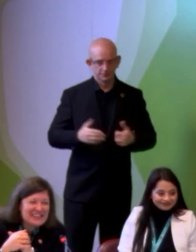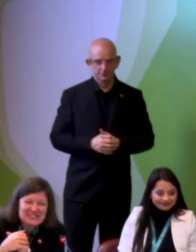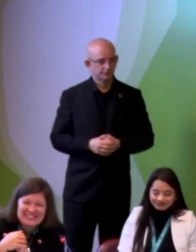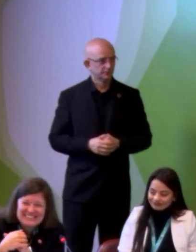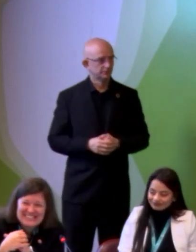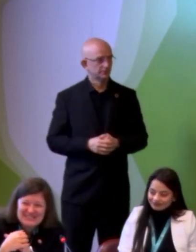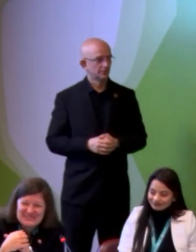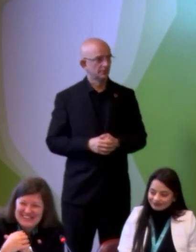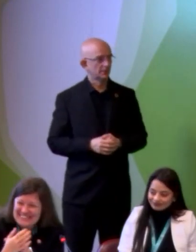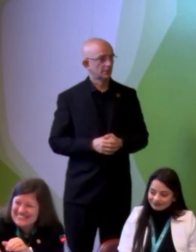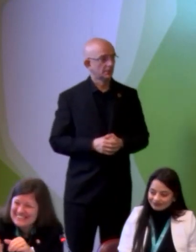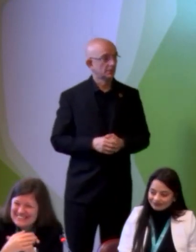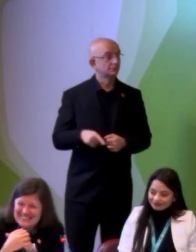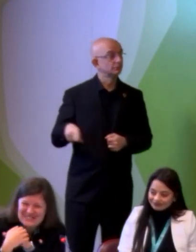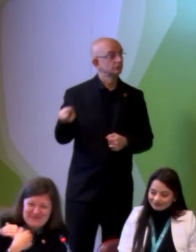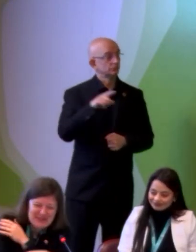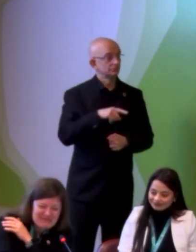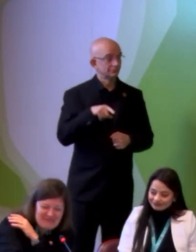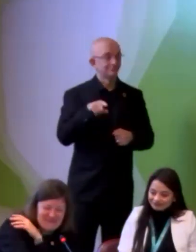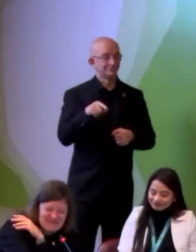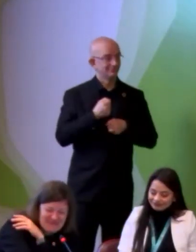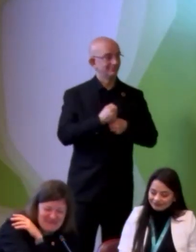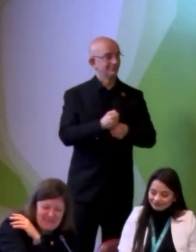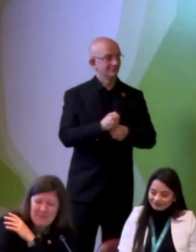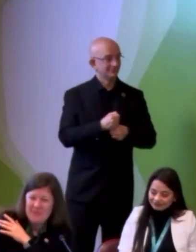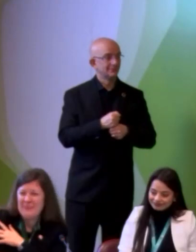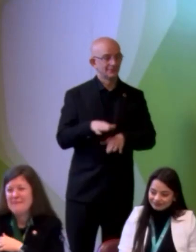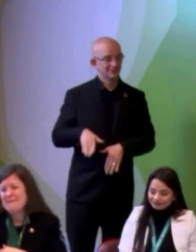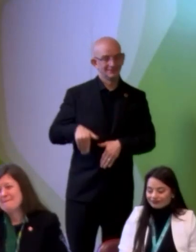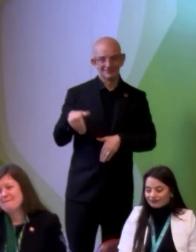of Education in South Sudan. Esther, welcome.